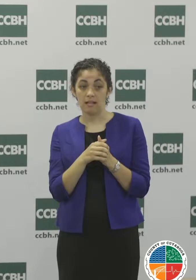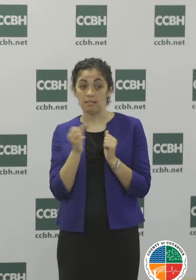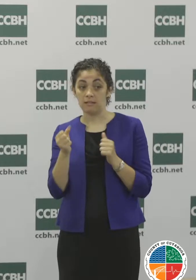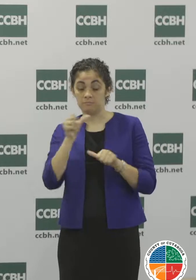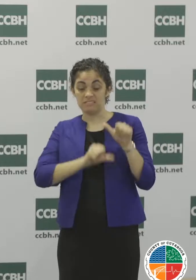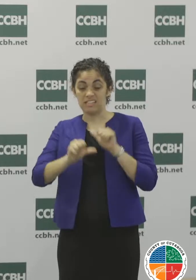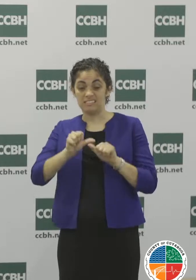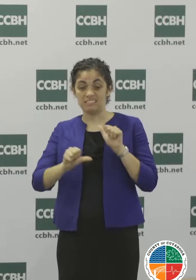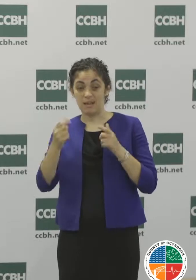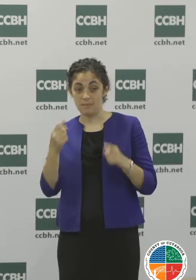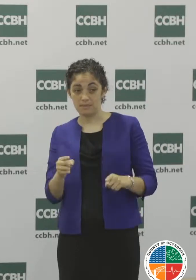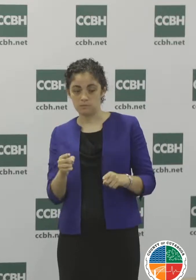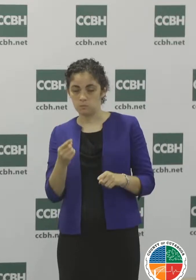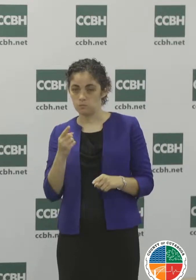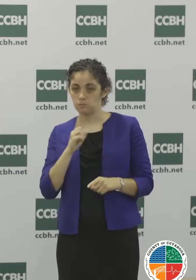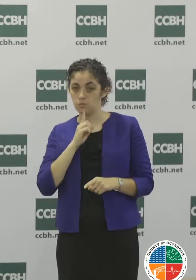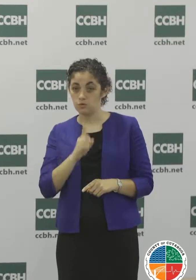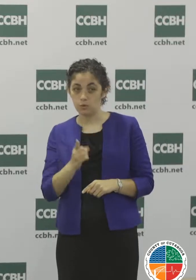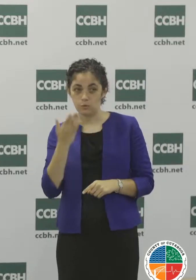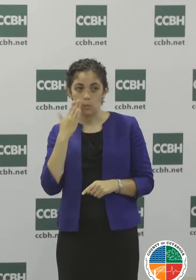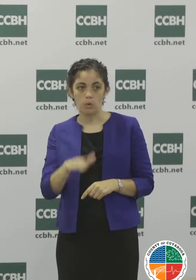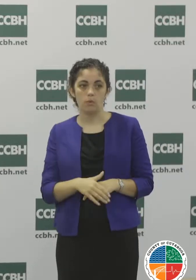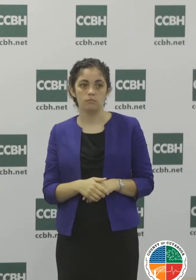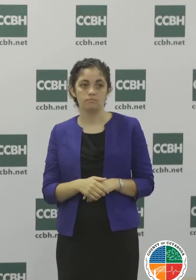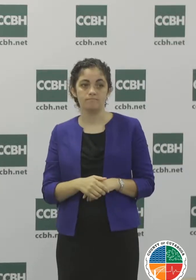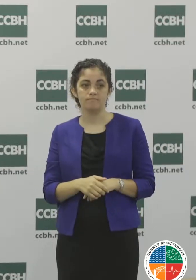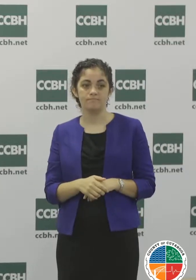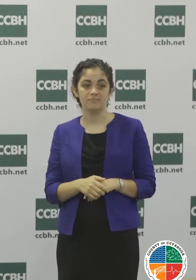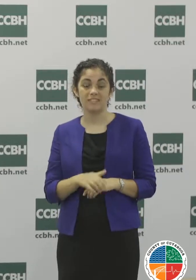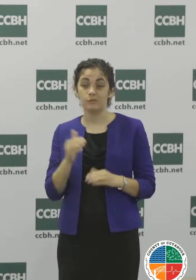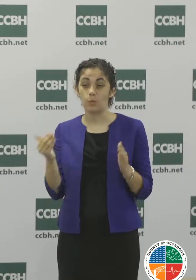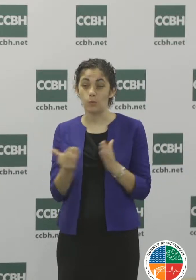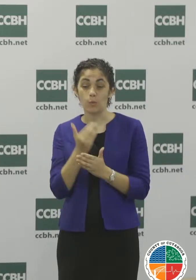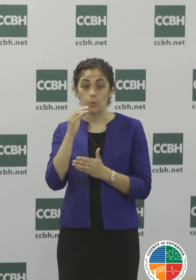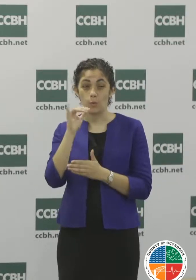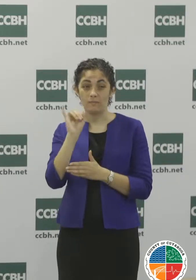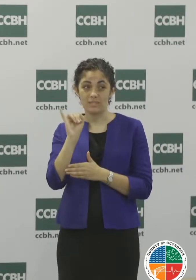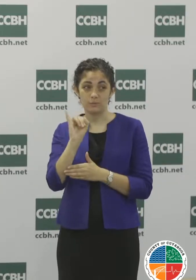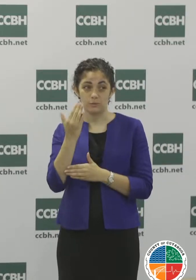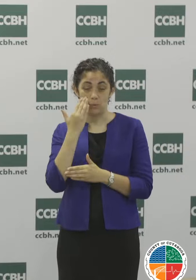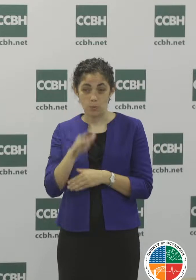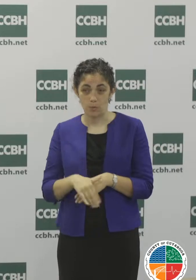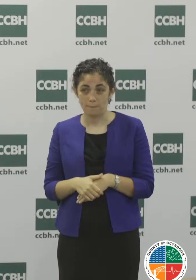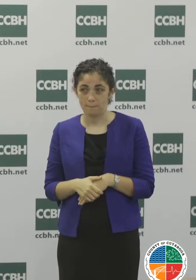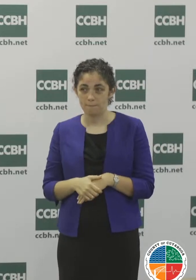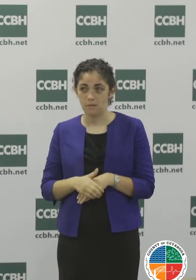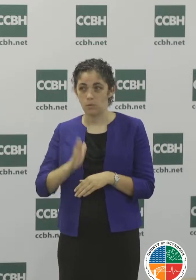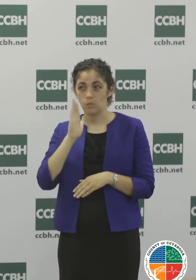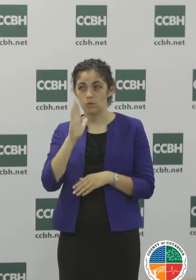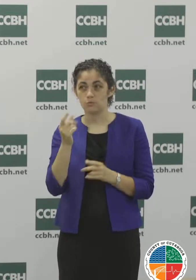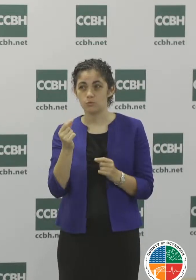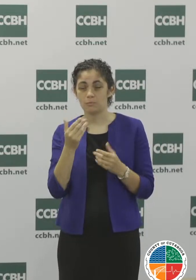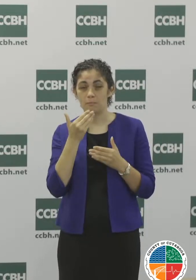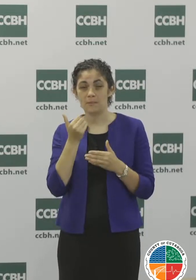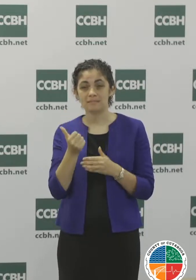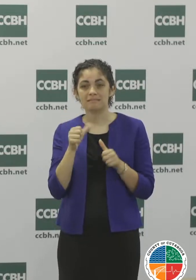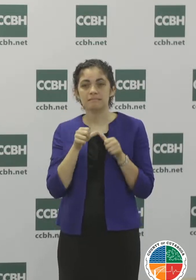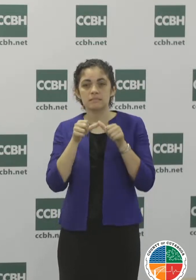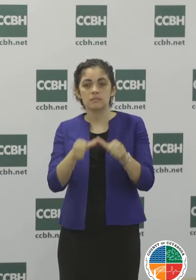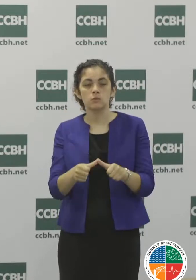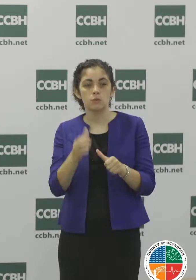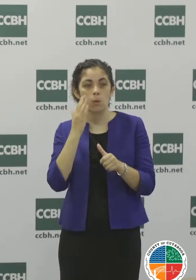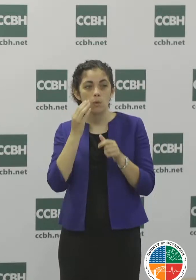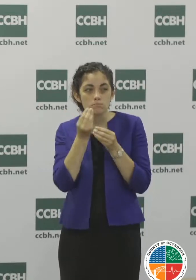science, but no one really knows what will happen in the near term, given that this is a new virus. But we're going to do our best to continue to prepare and to